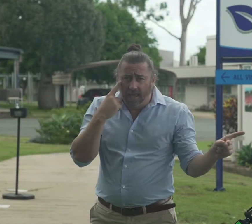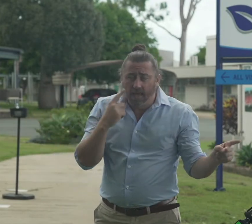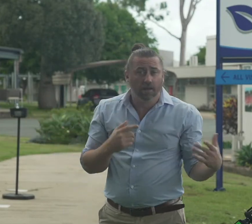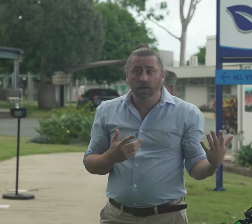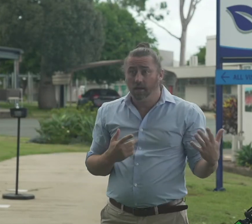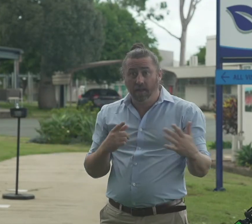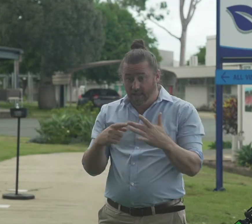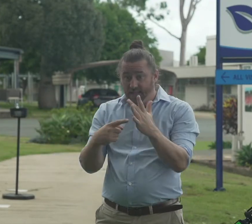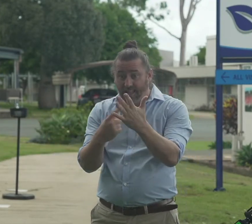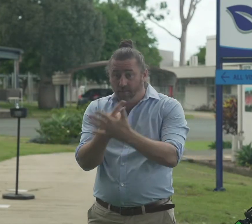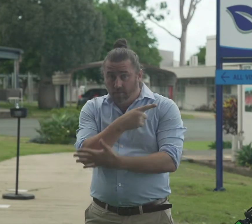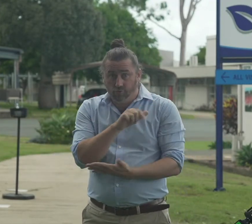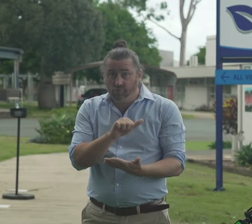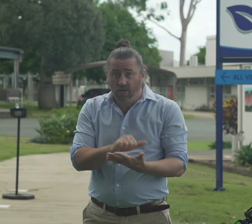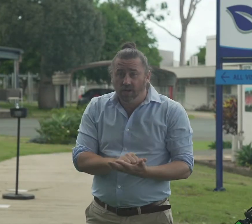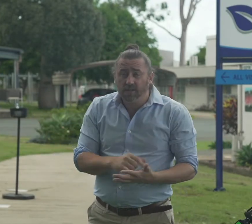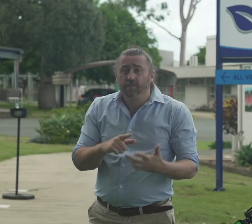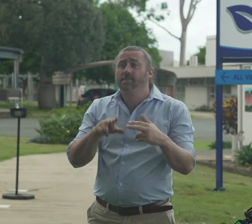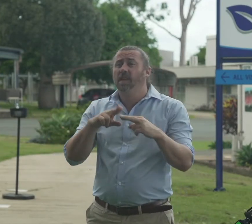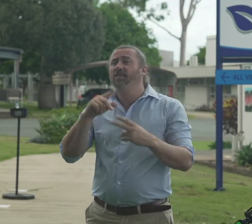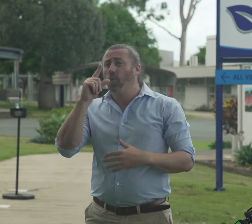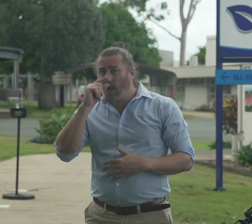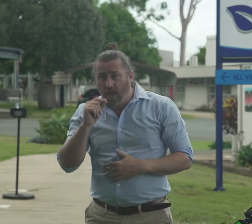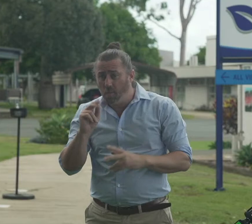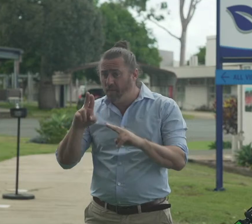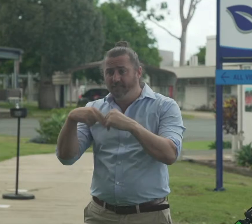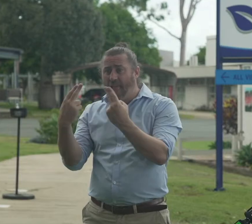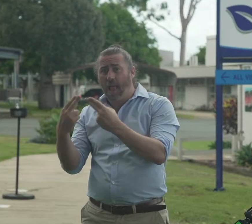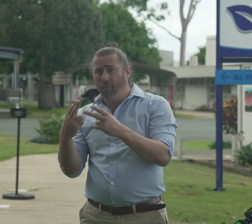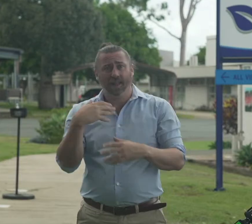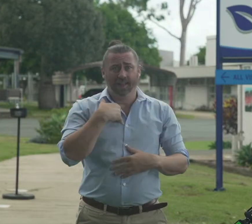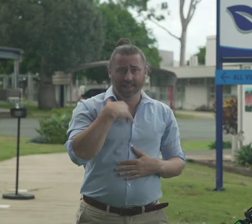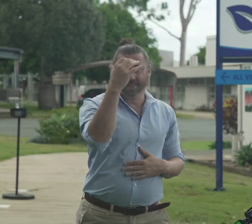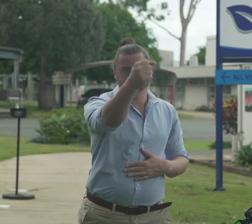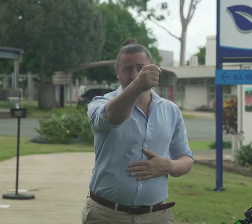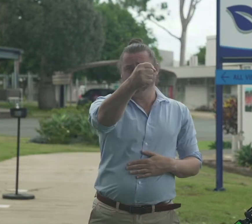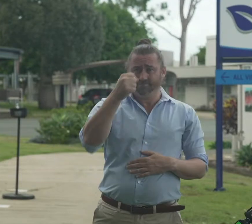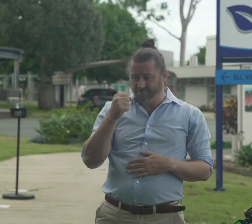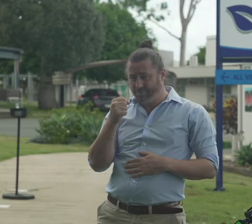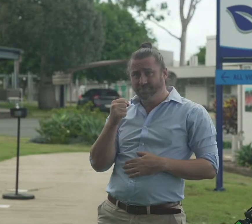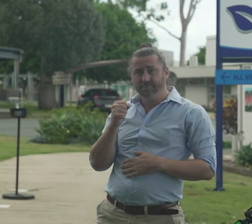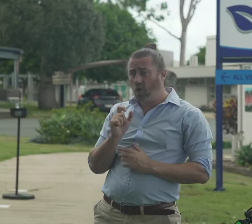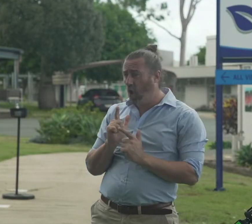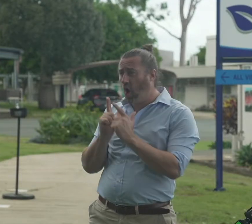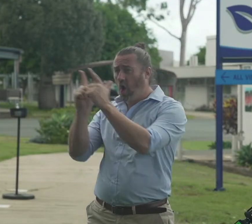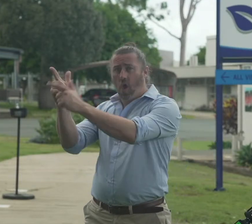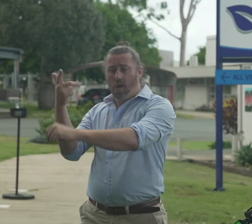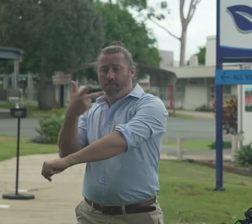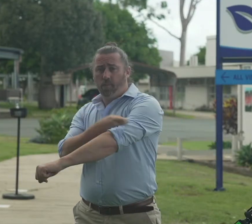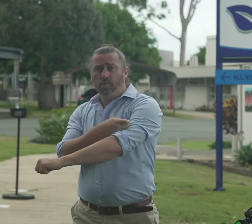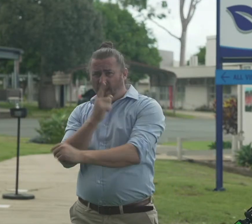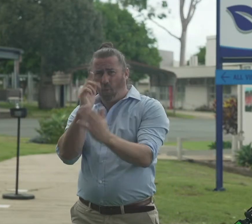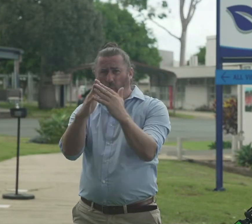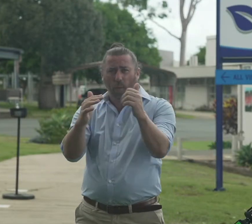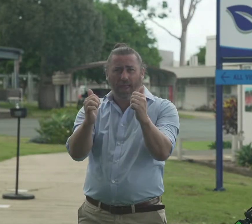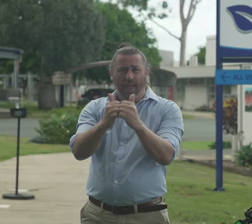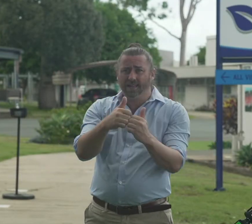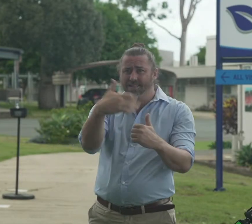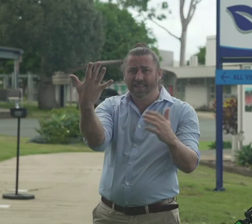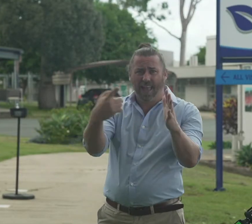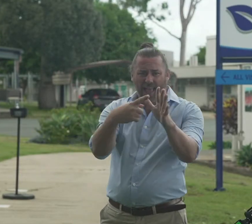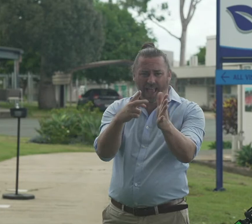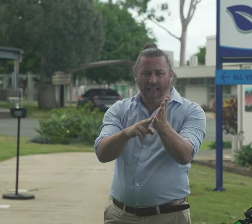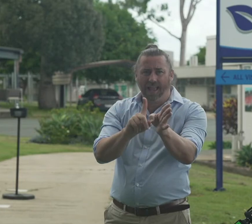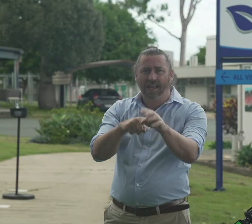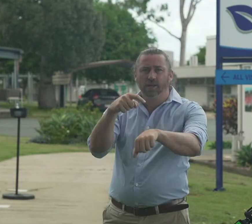stories. I mean, certainly, if it's possible for the family to take them out and get boosted on the weekend, there are plenty of places that you can get